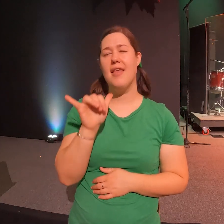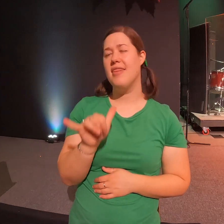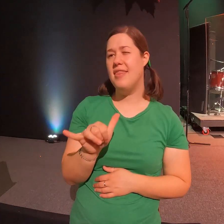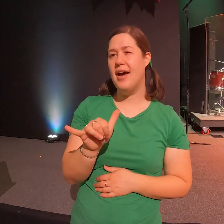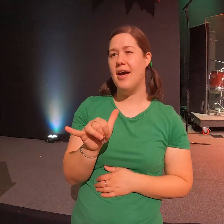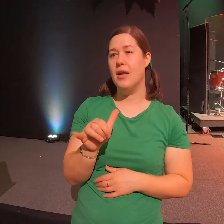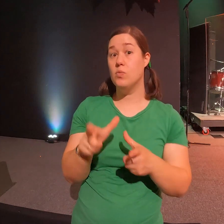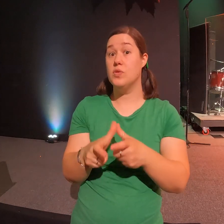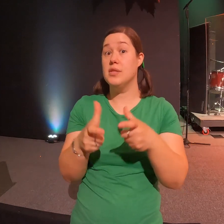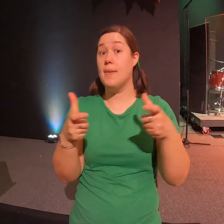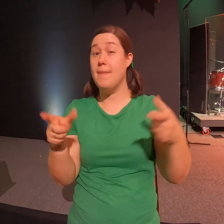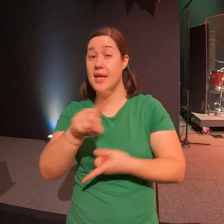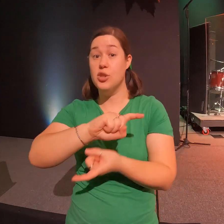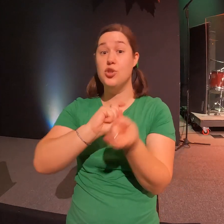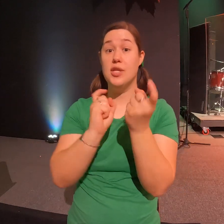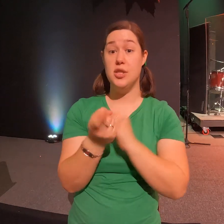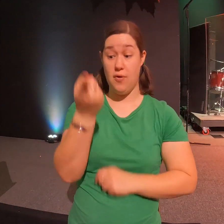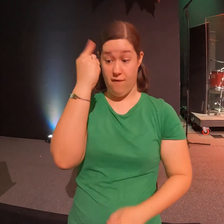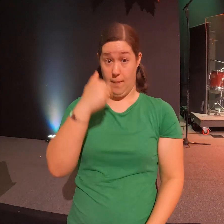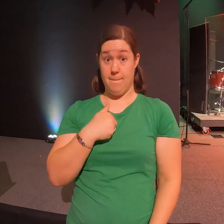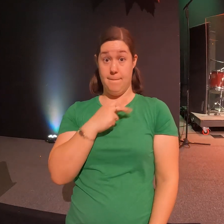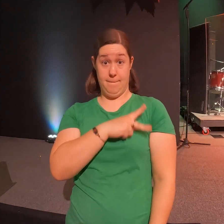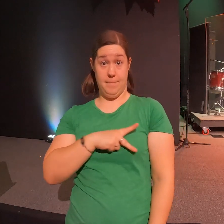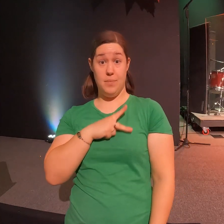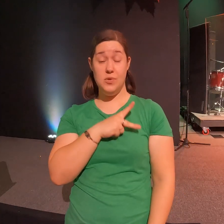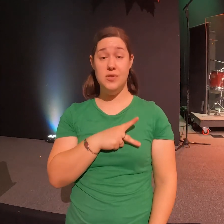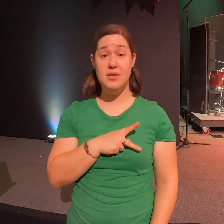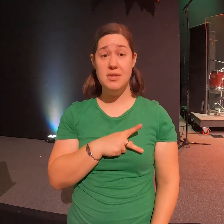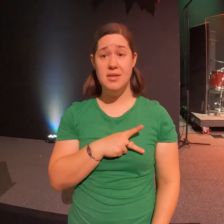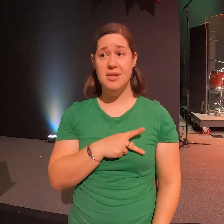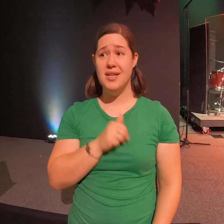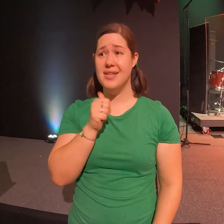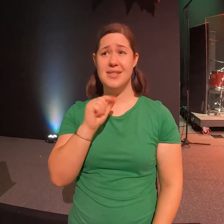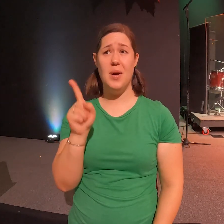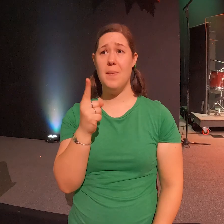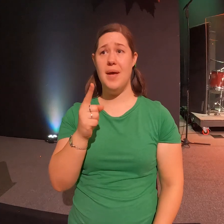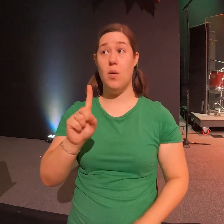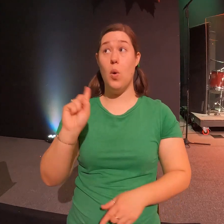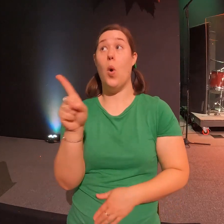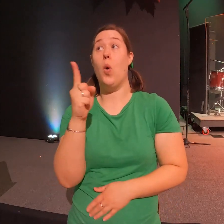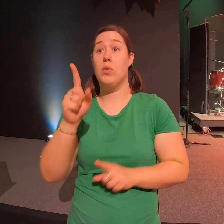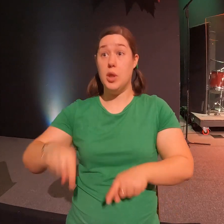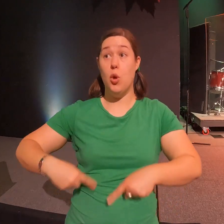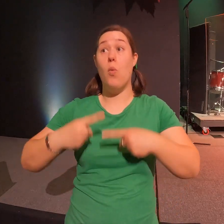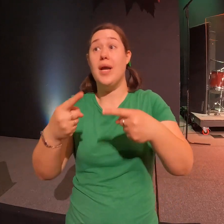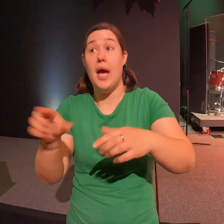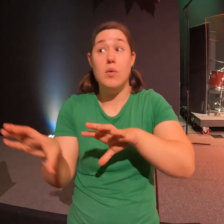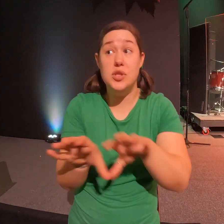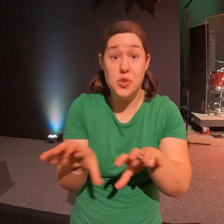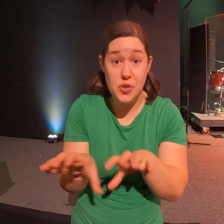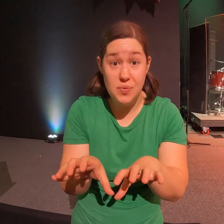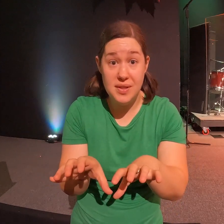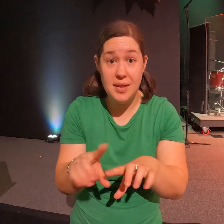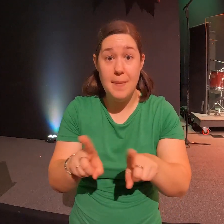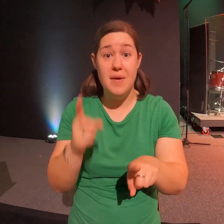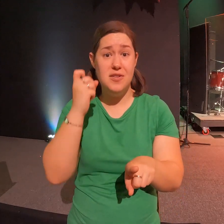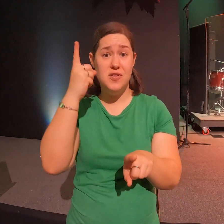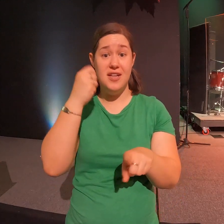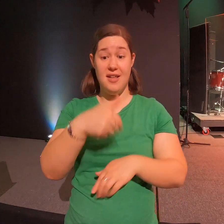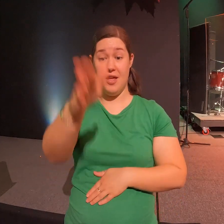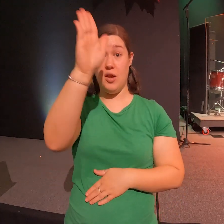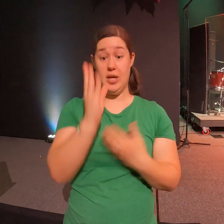that when I realized it's not about going out and just doing, but also realizing that God is within me and can help me